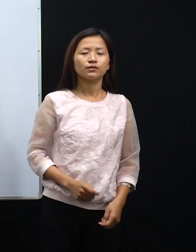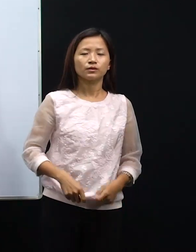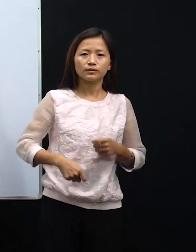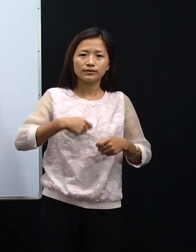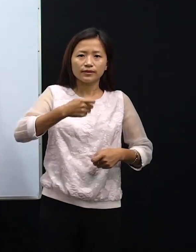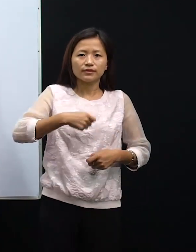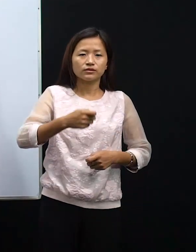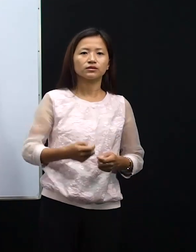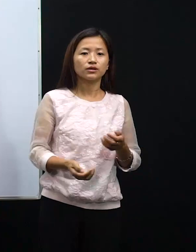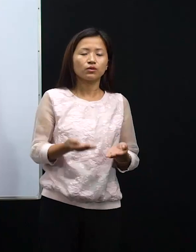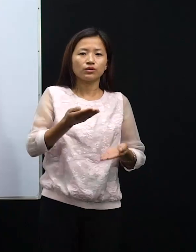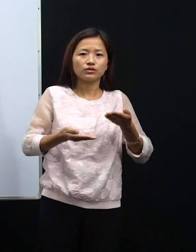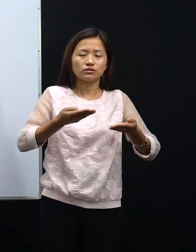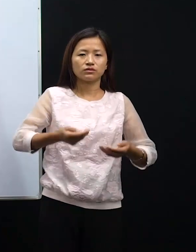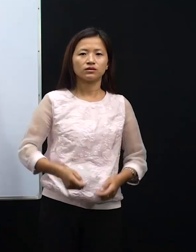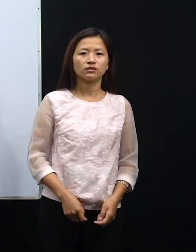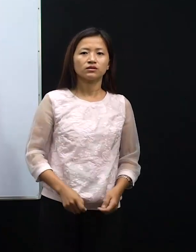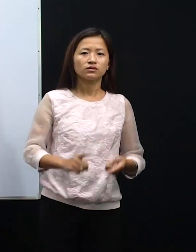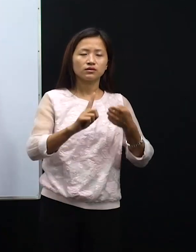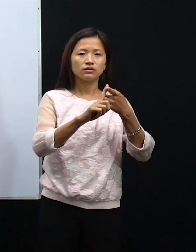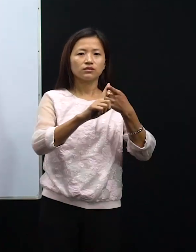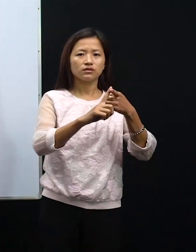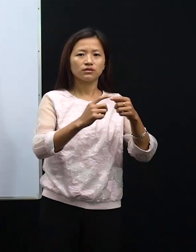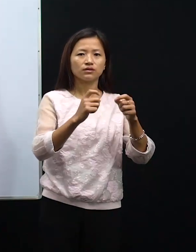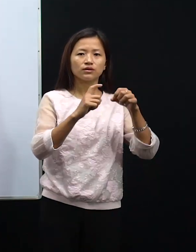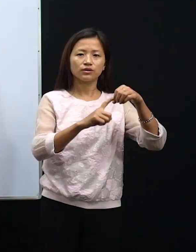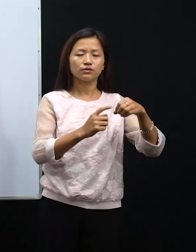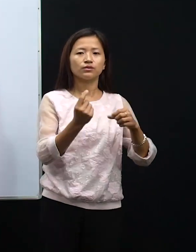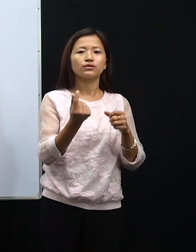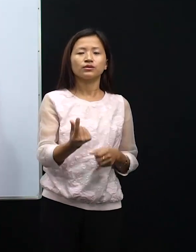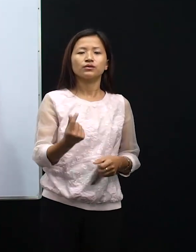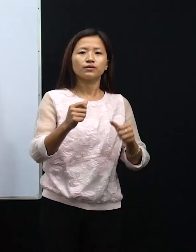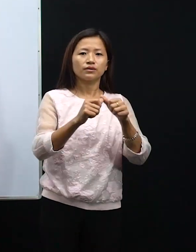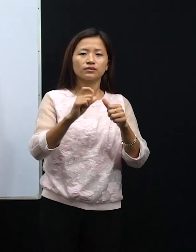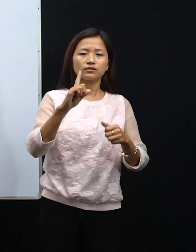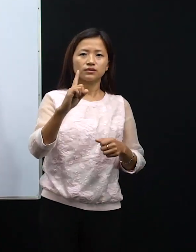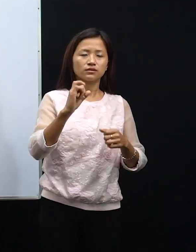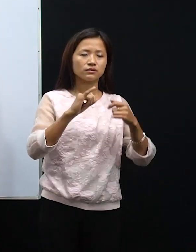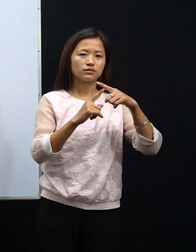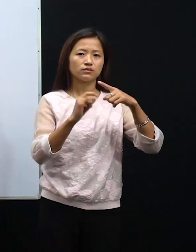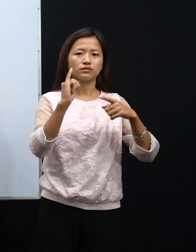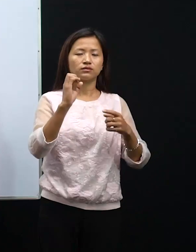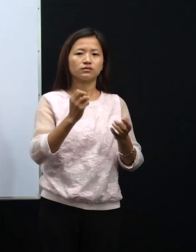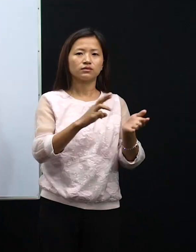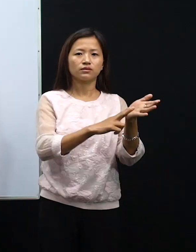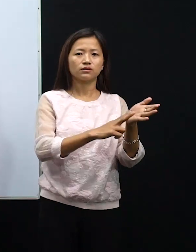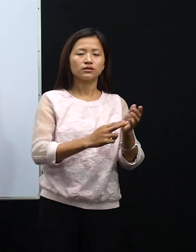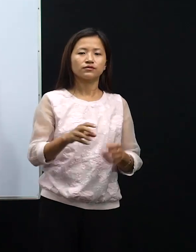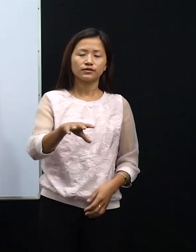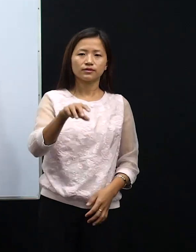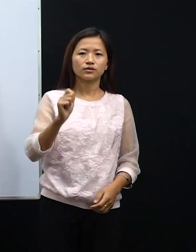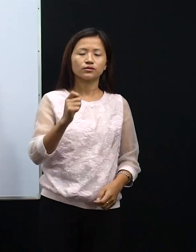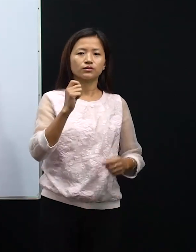dealing with equations. Equations simply means, for example, if I take